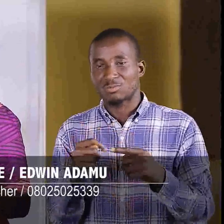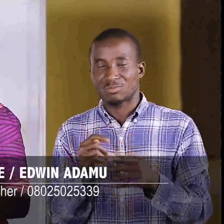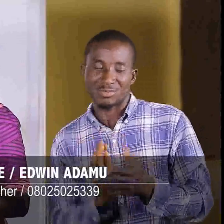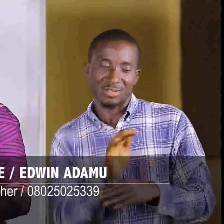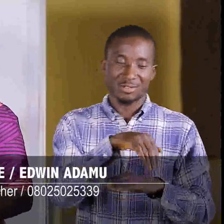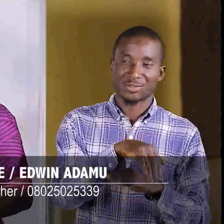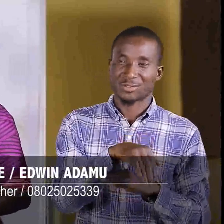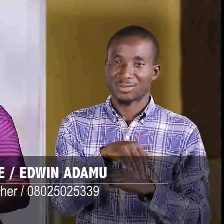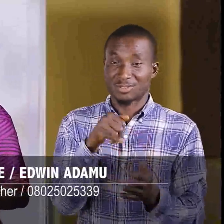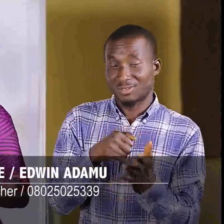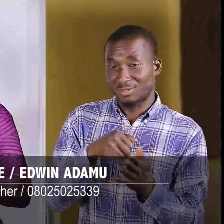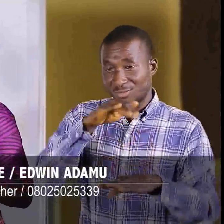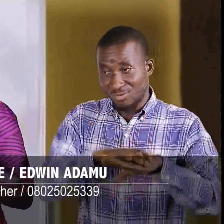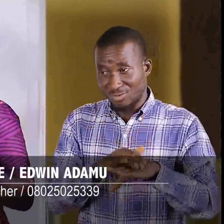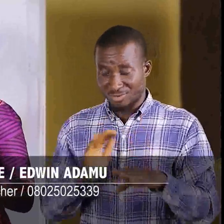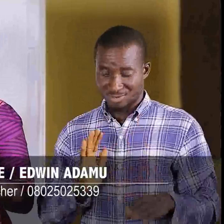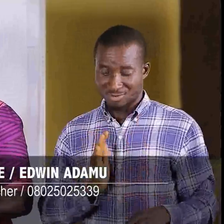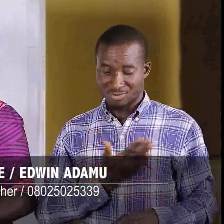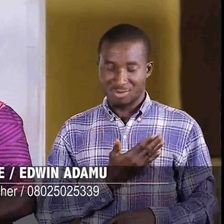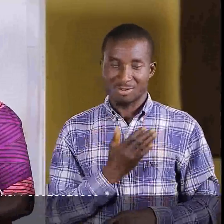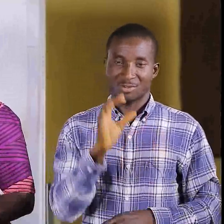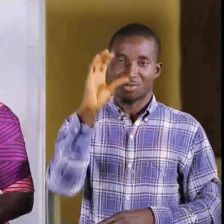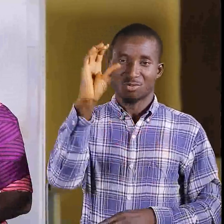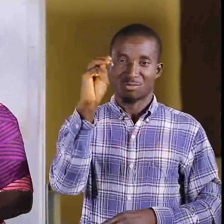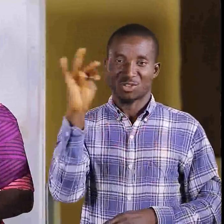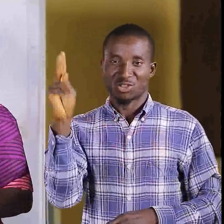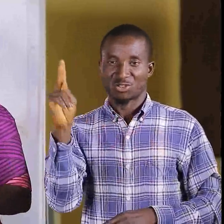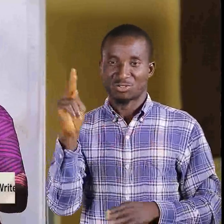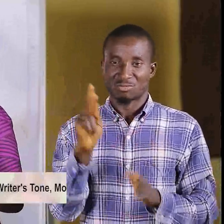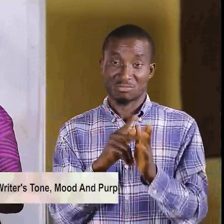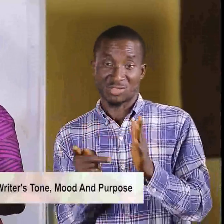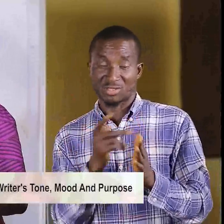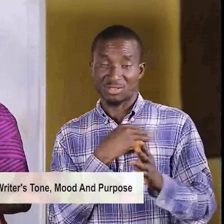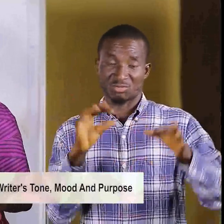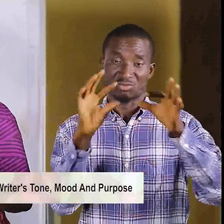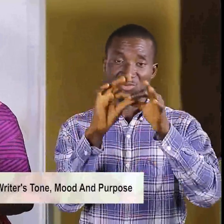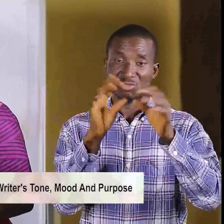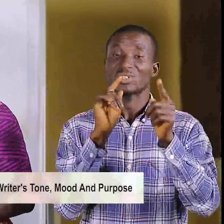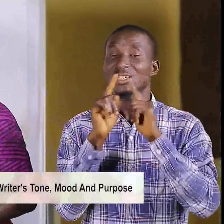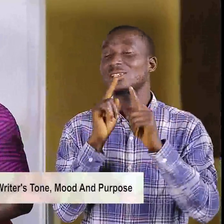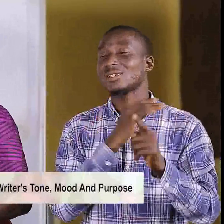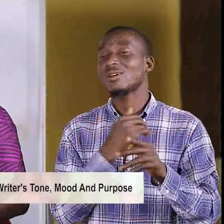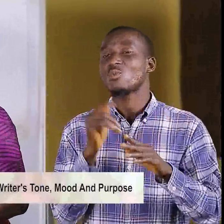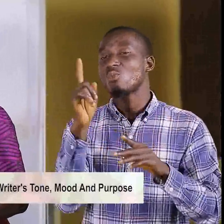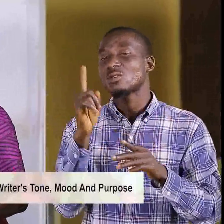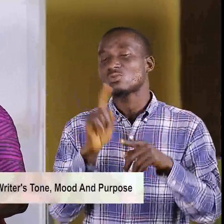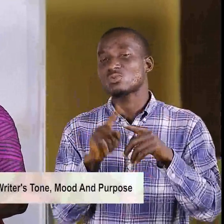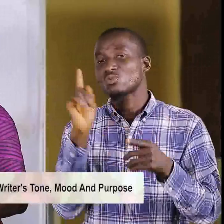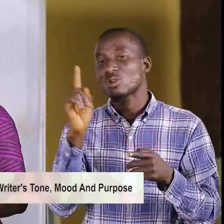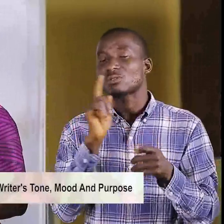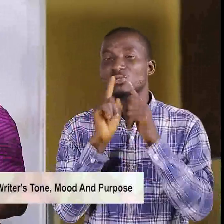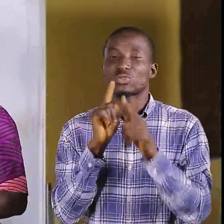our comprehension passages, in our storytelling, and in our one-to-one